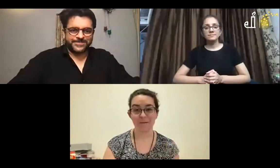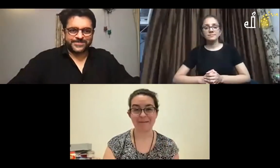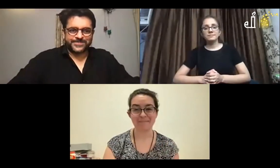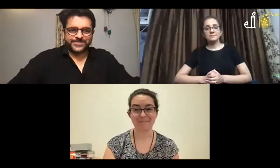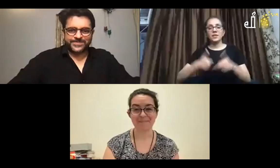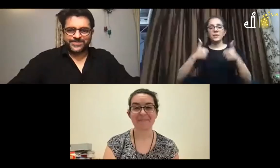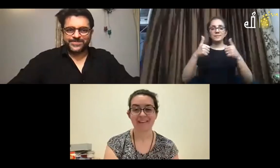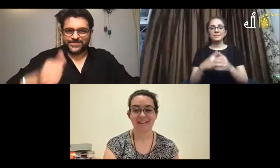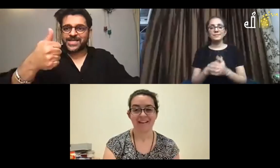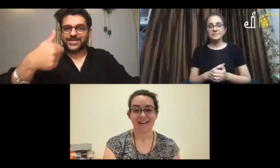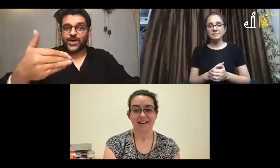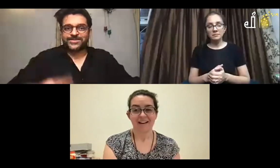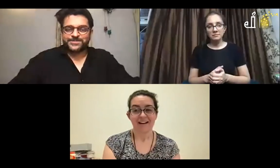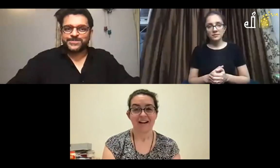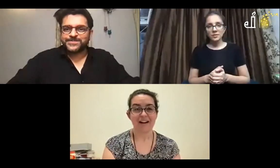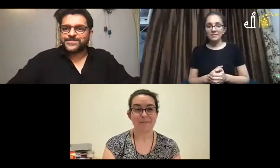Okay.